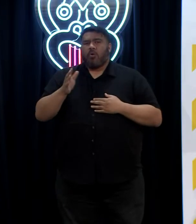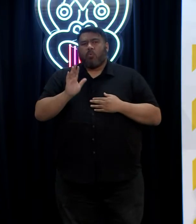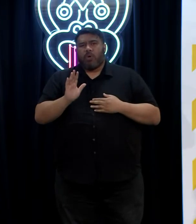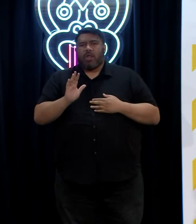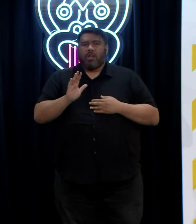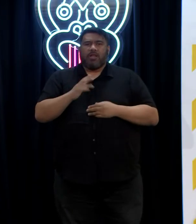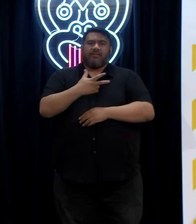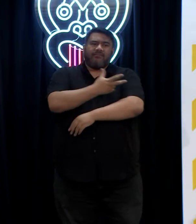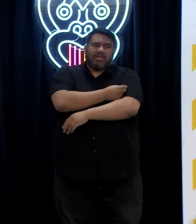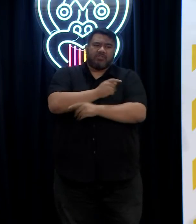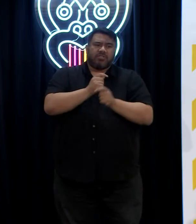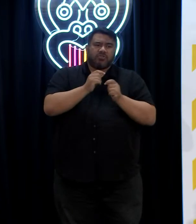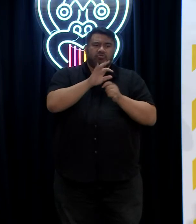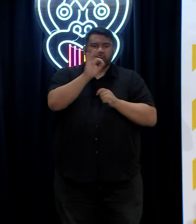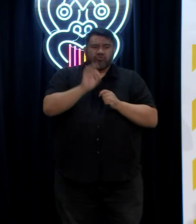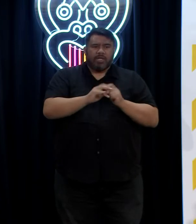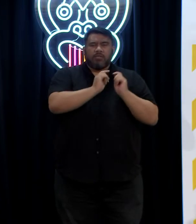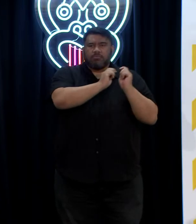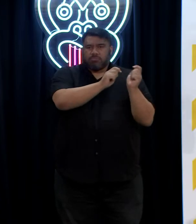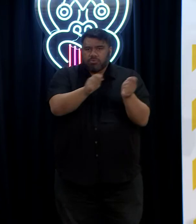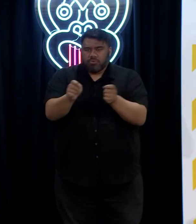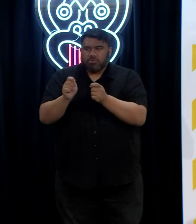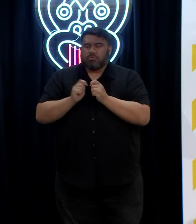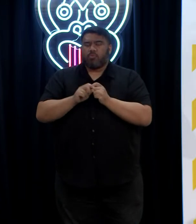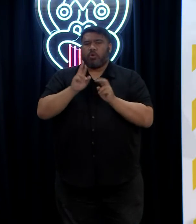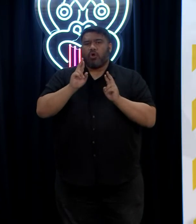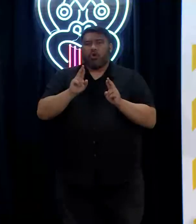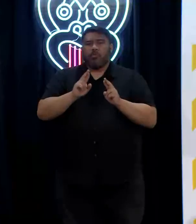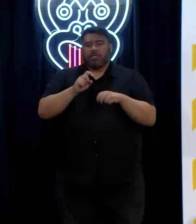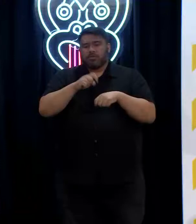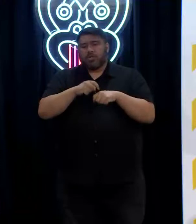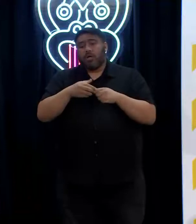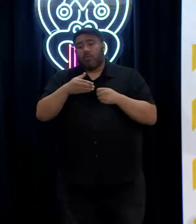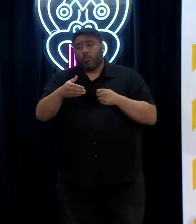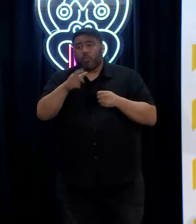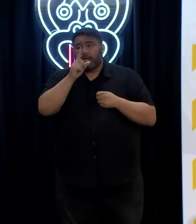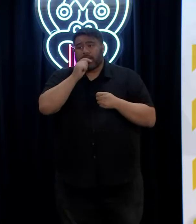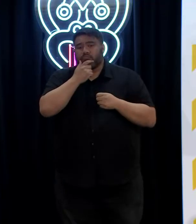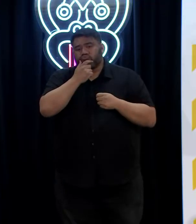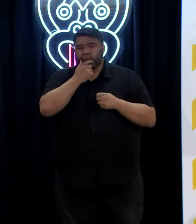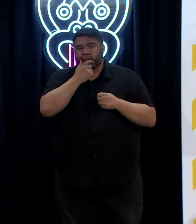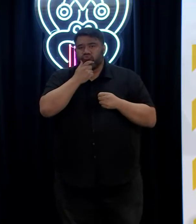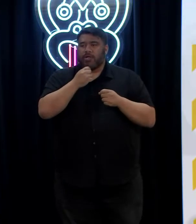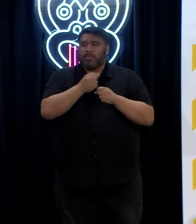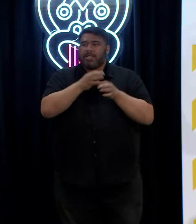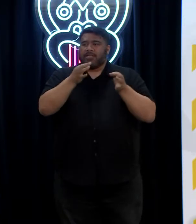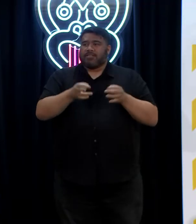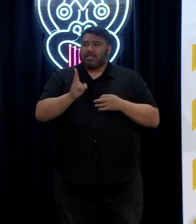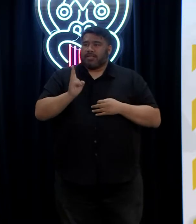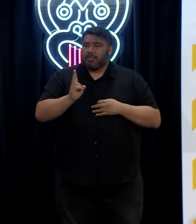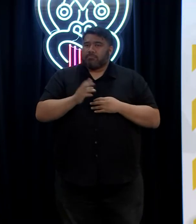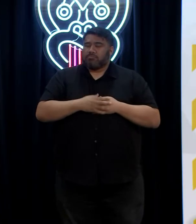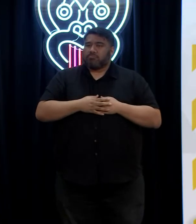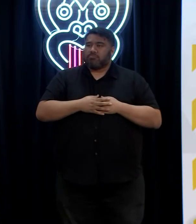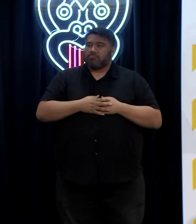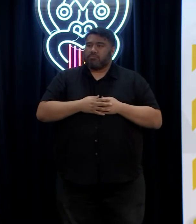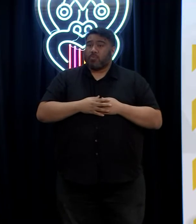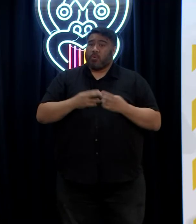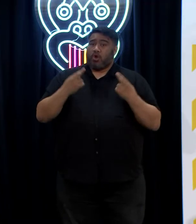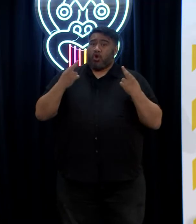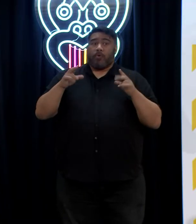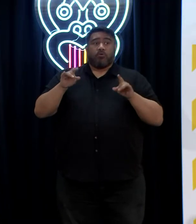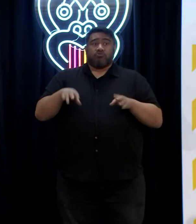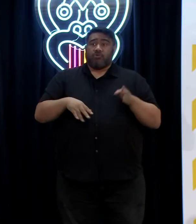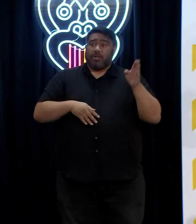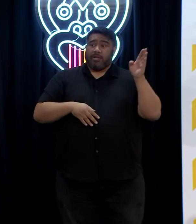And it's, to us, appropriate to continue to review it. Obviously, what we have at the moment in Australia is certainly in at least a